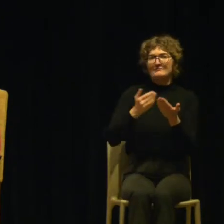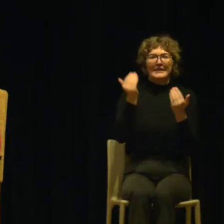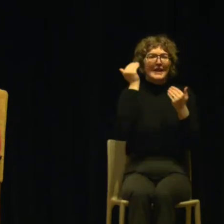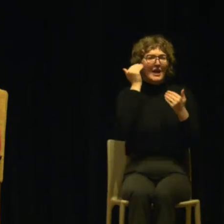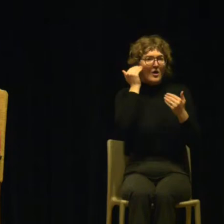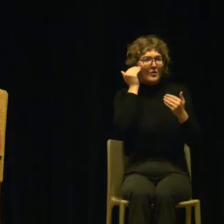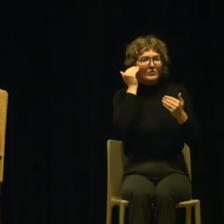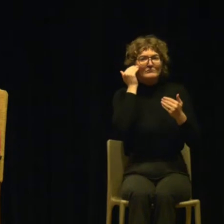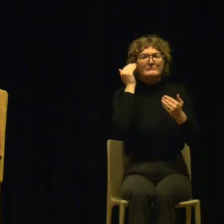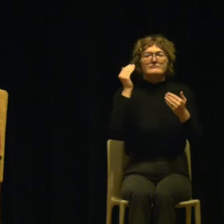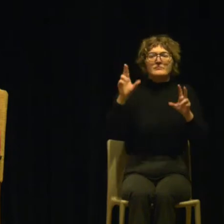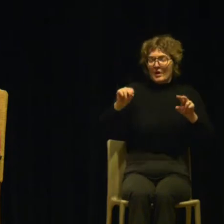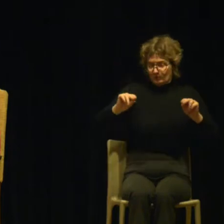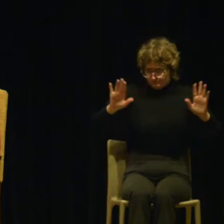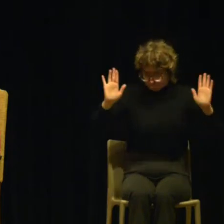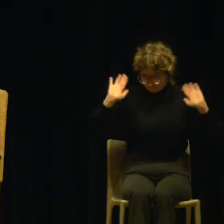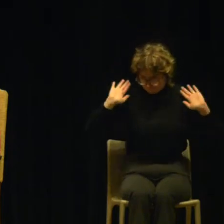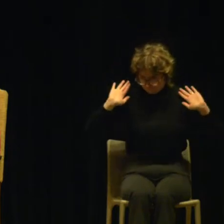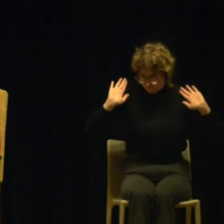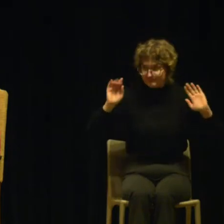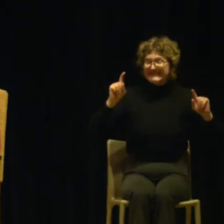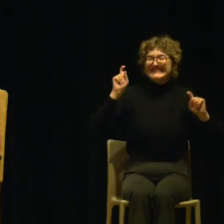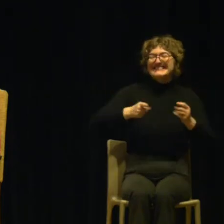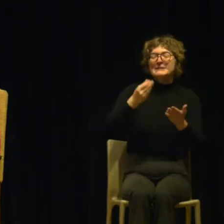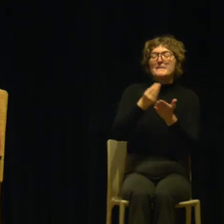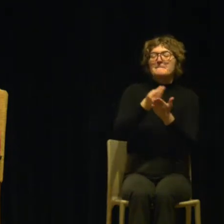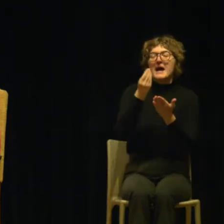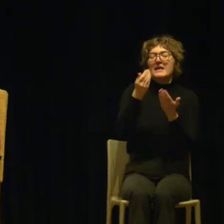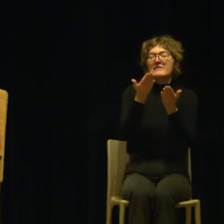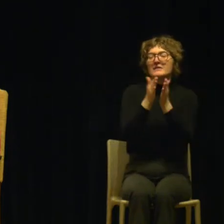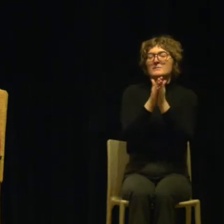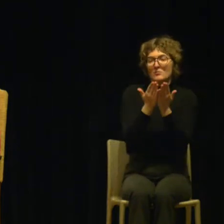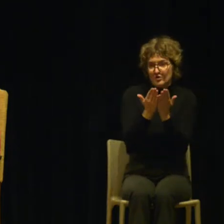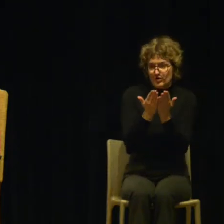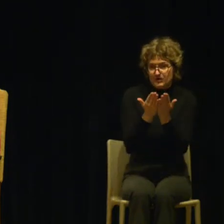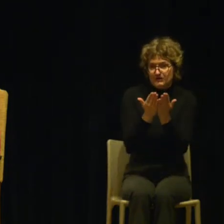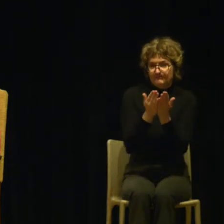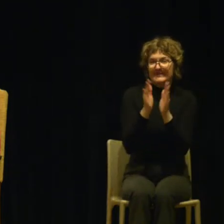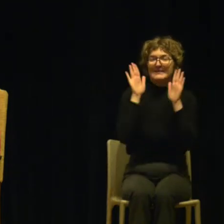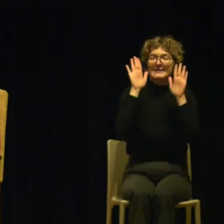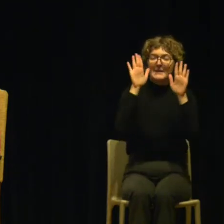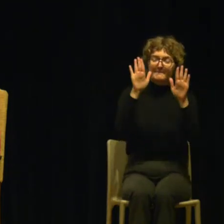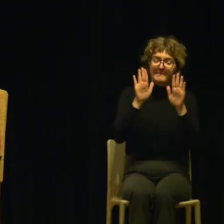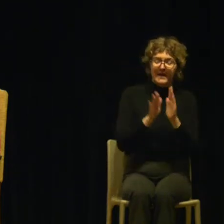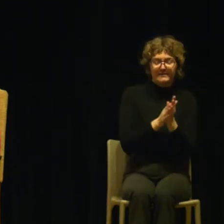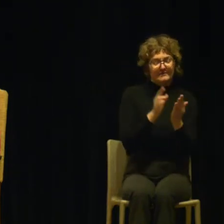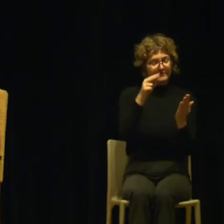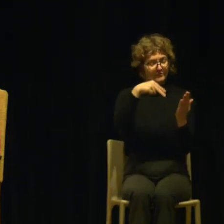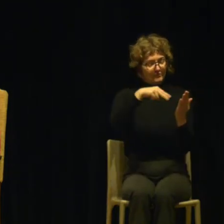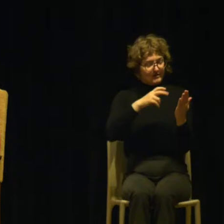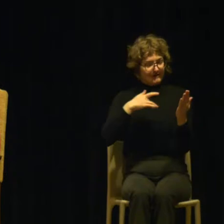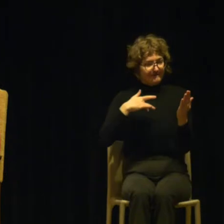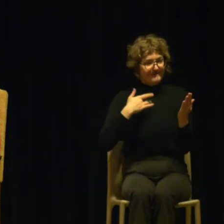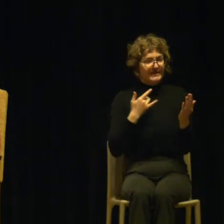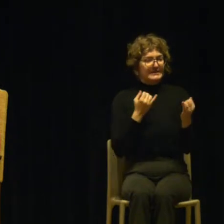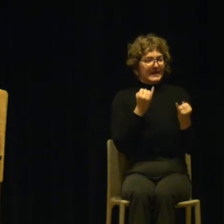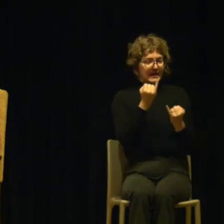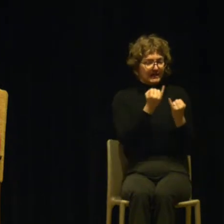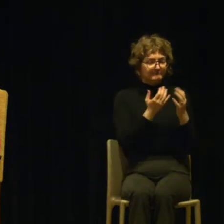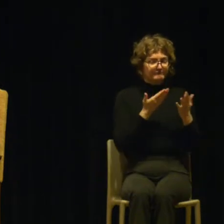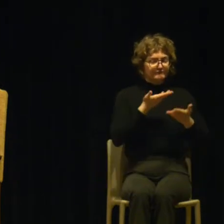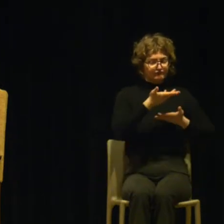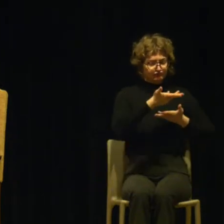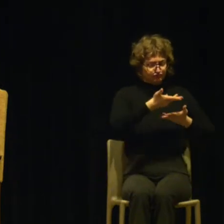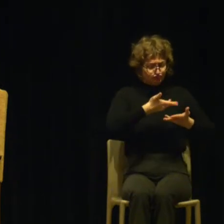No. I need you to buy this book. It is such a fantastic read. It feels like an intimate one-on-one